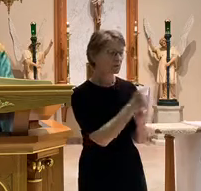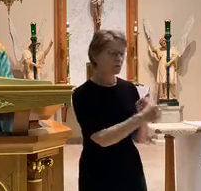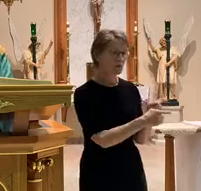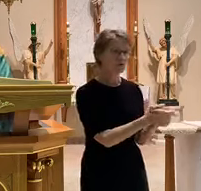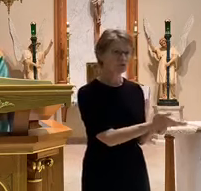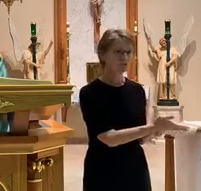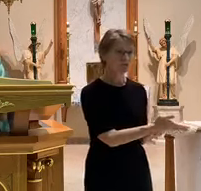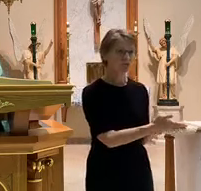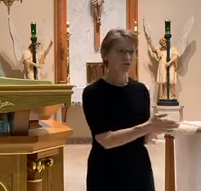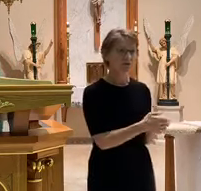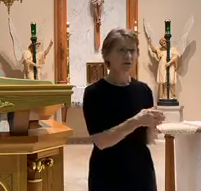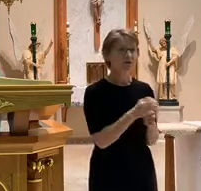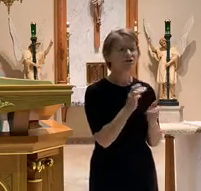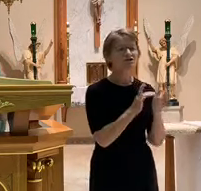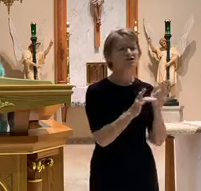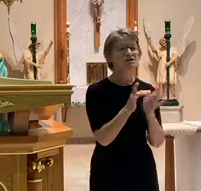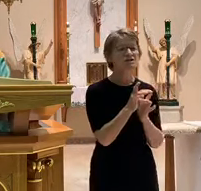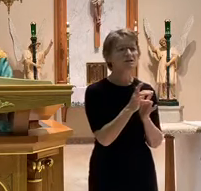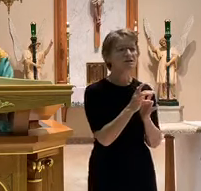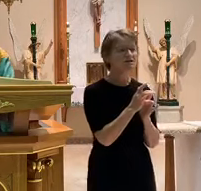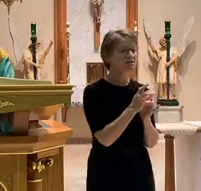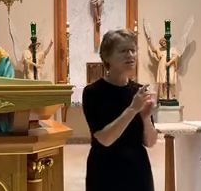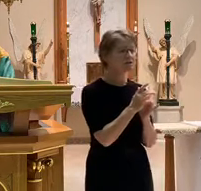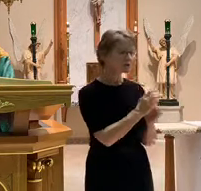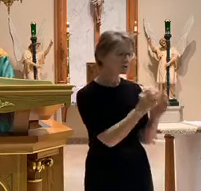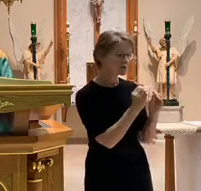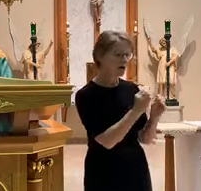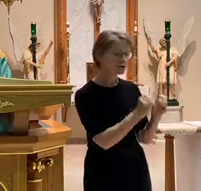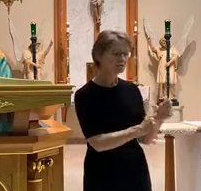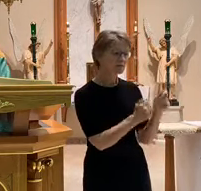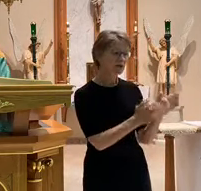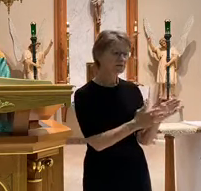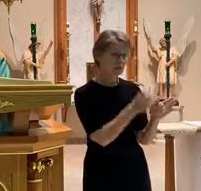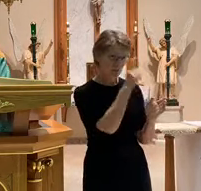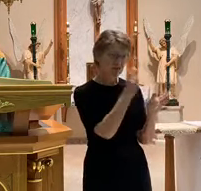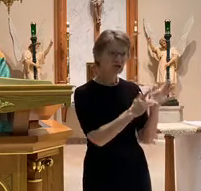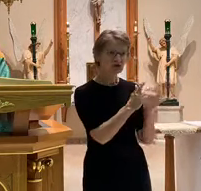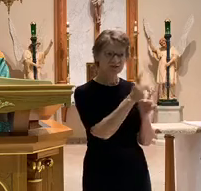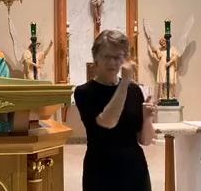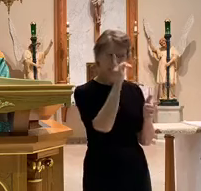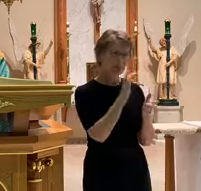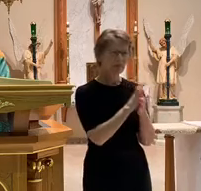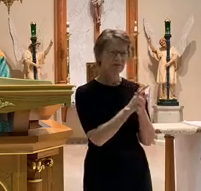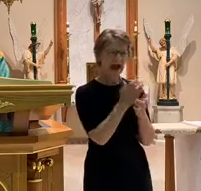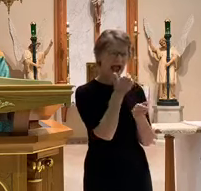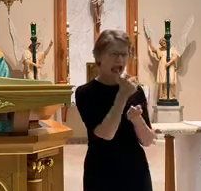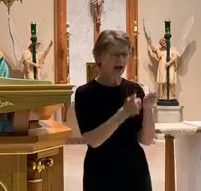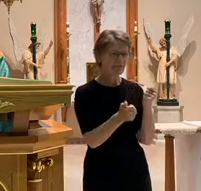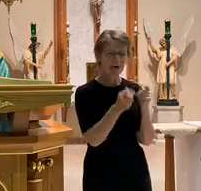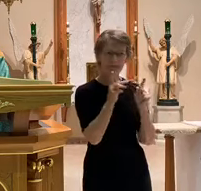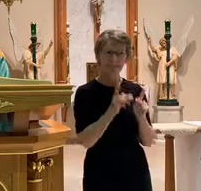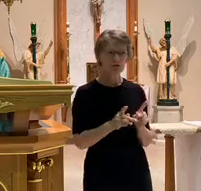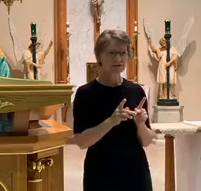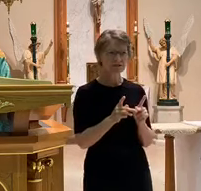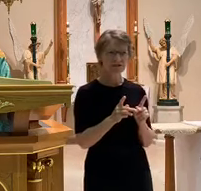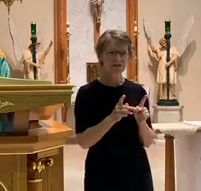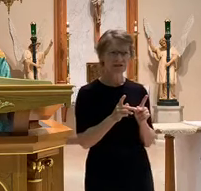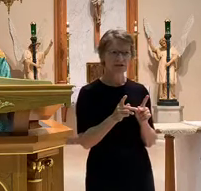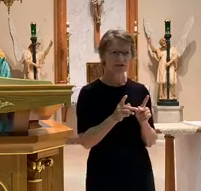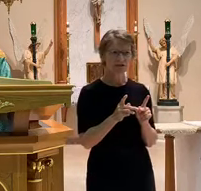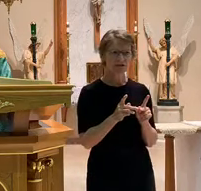Jesus said this because he believed and he knew that every human being has dignity, respect, and